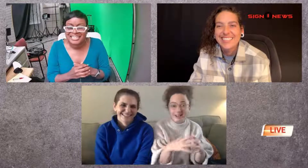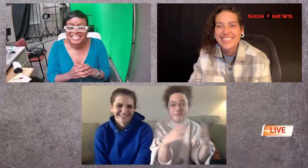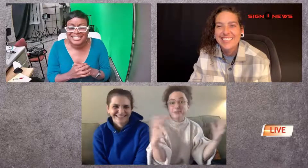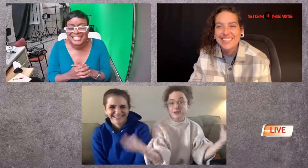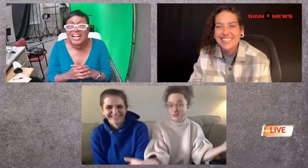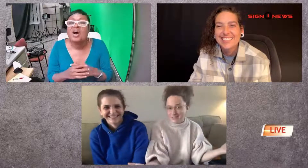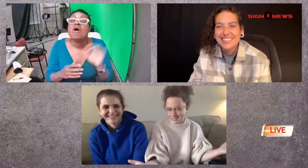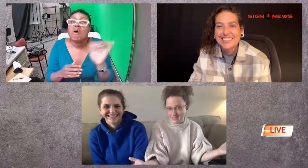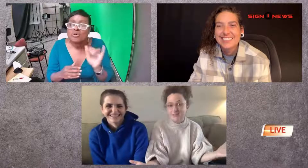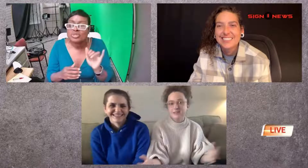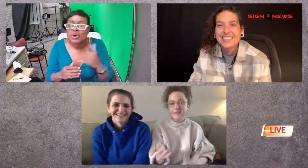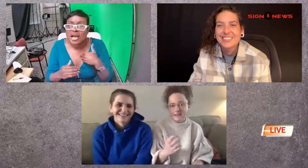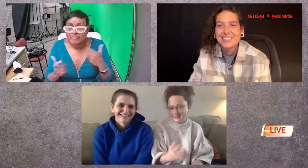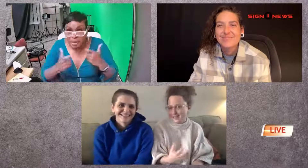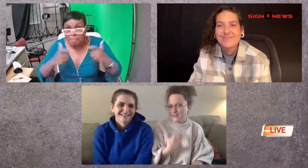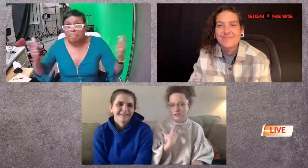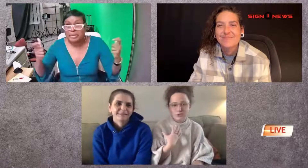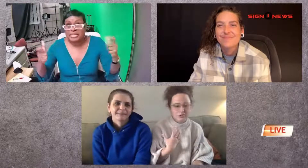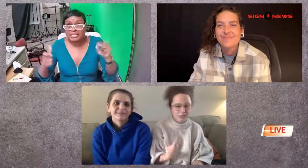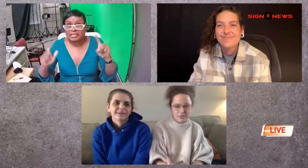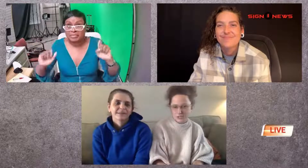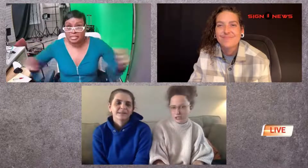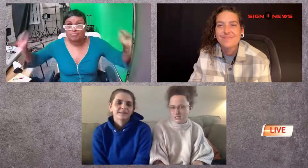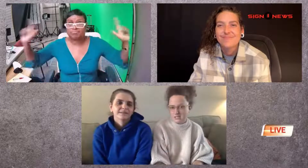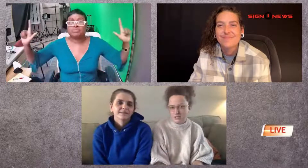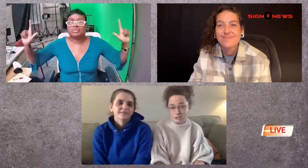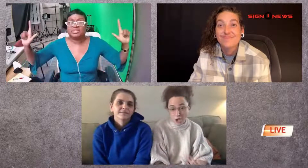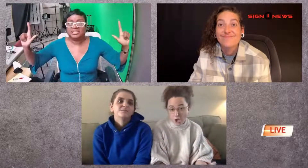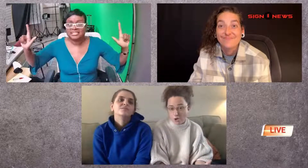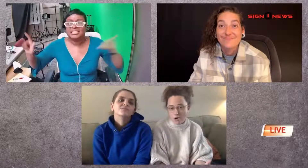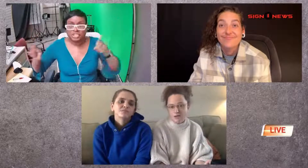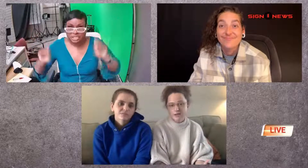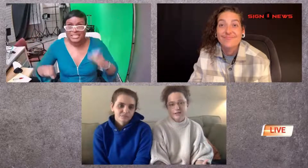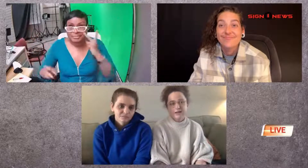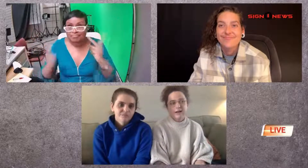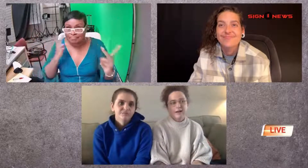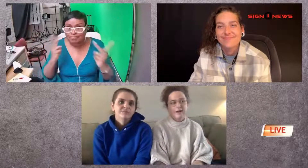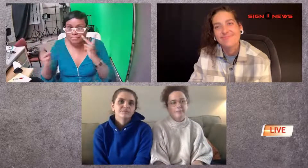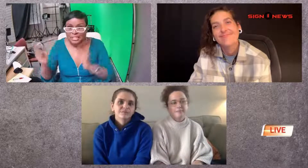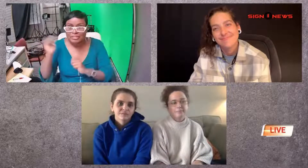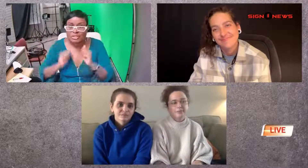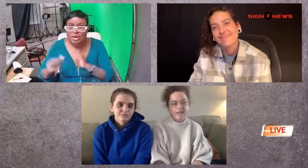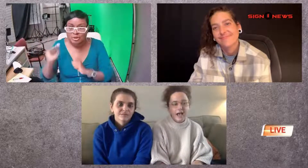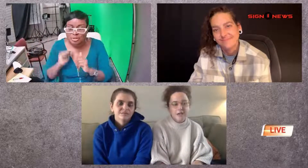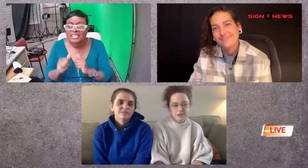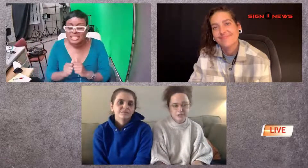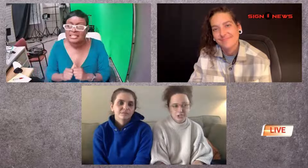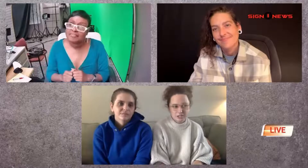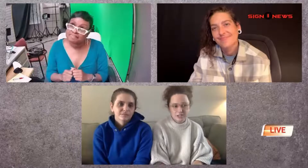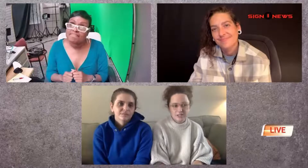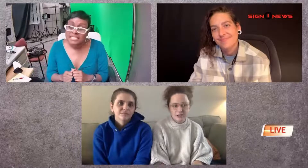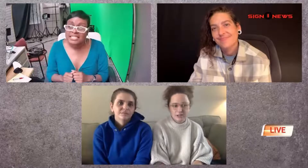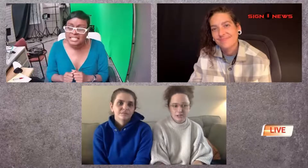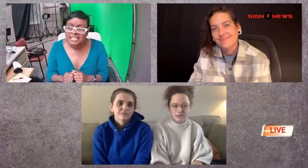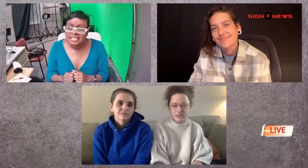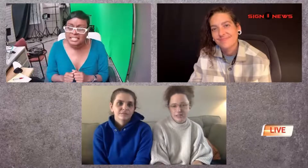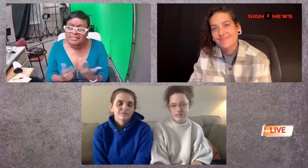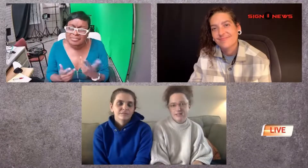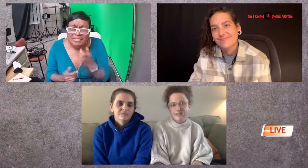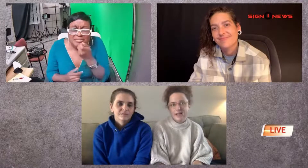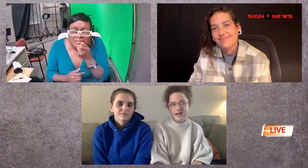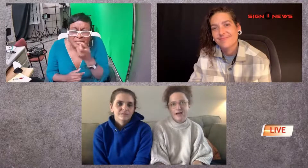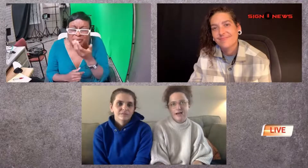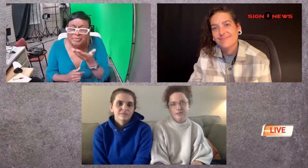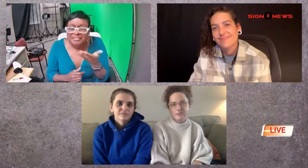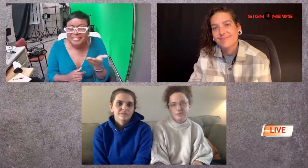We got the bigger TV backstage so that she could see the show. But yeah, it was just, little